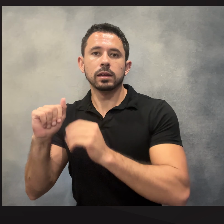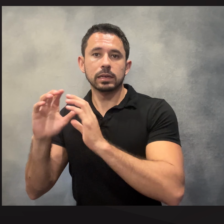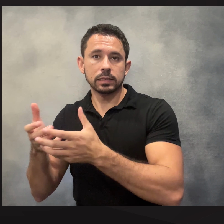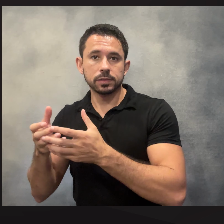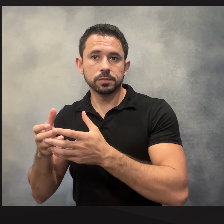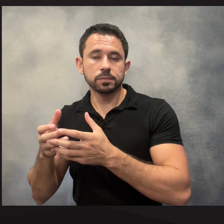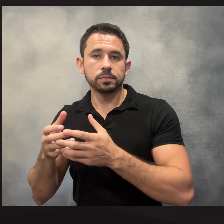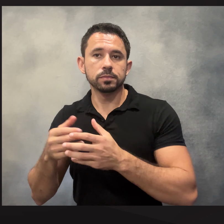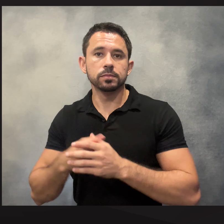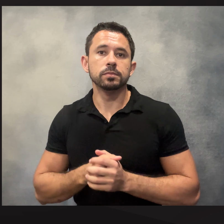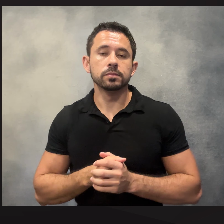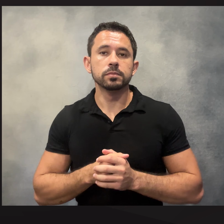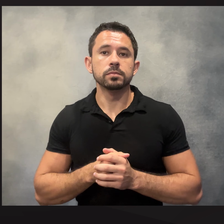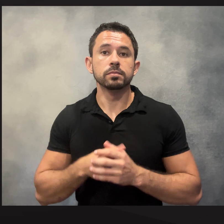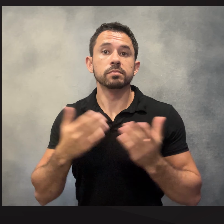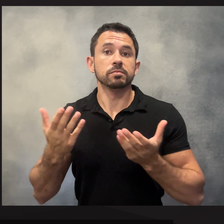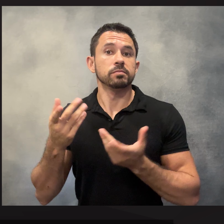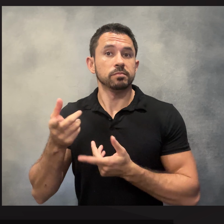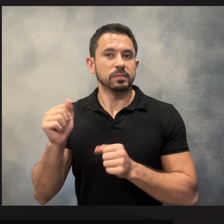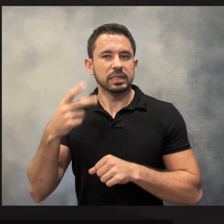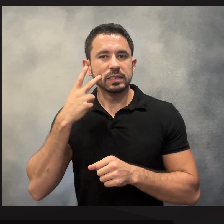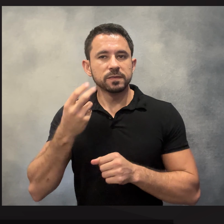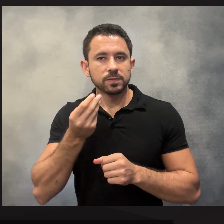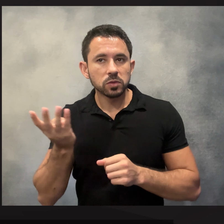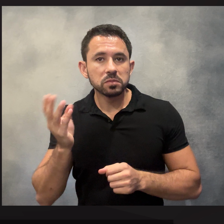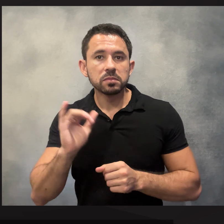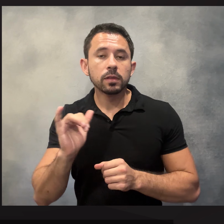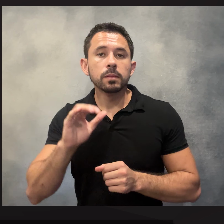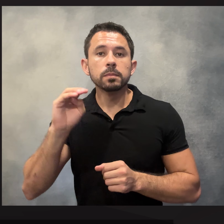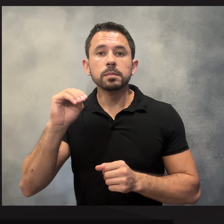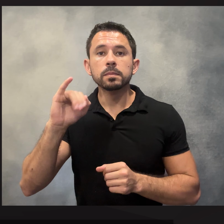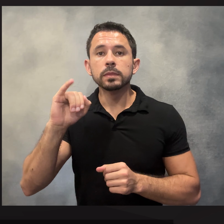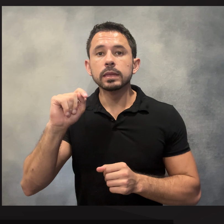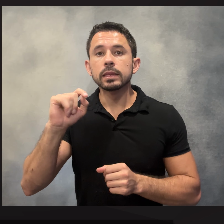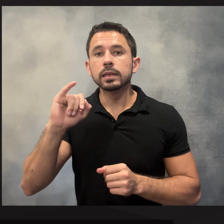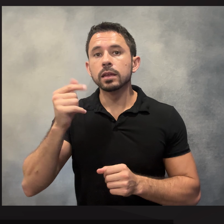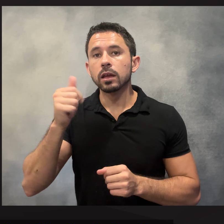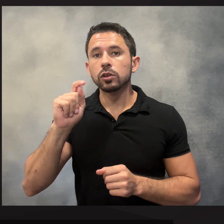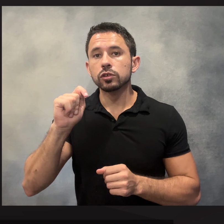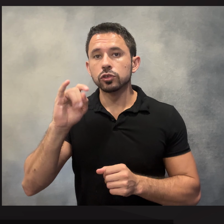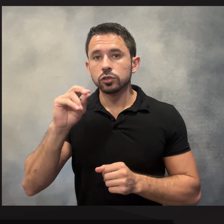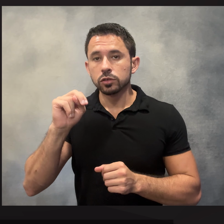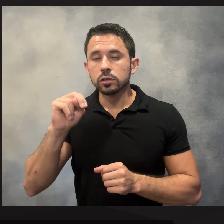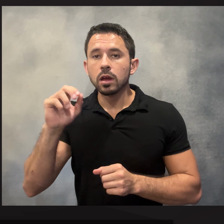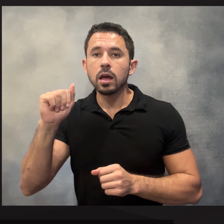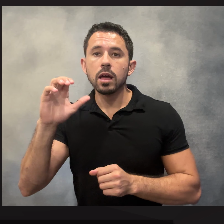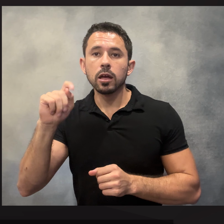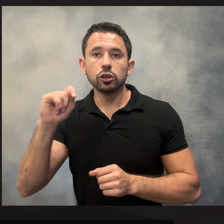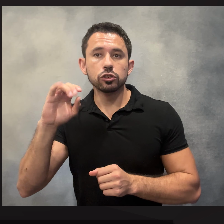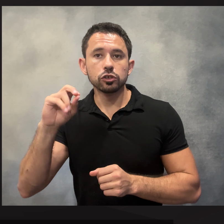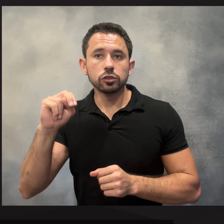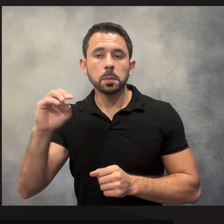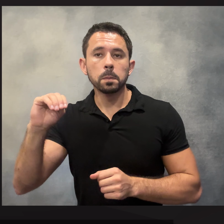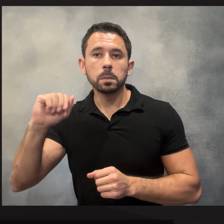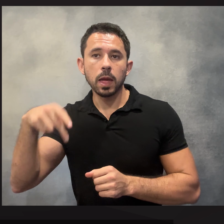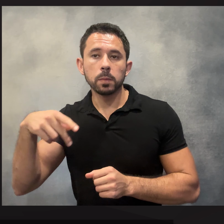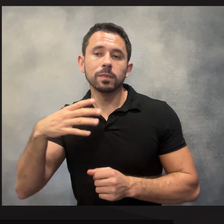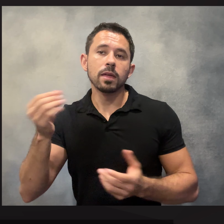Here you can see a few, like the Mitigation Action Map and the New York City Street Map.